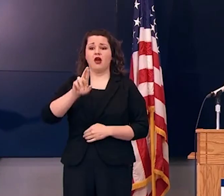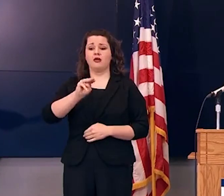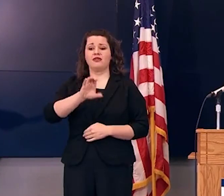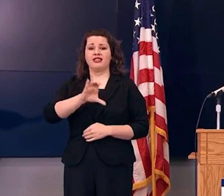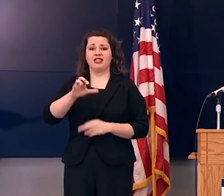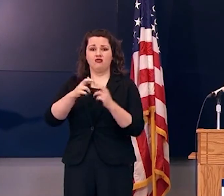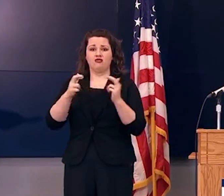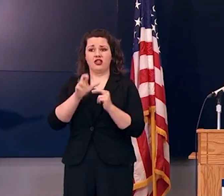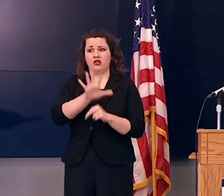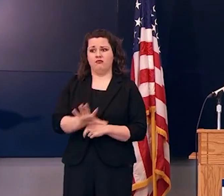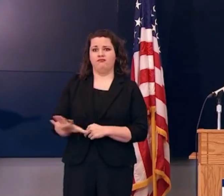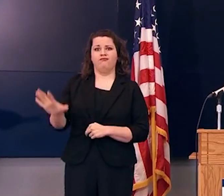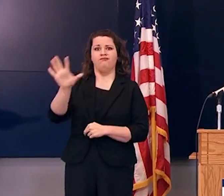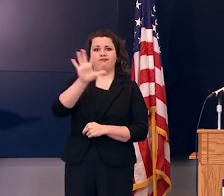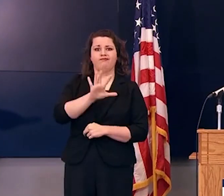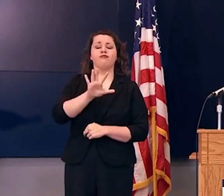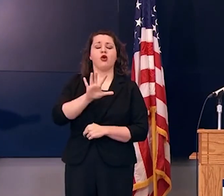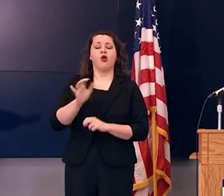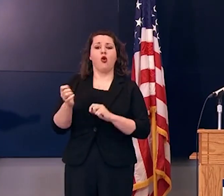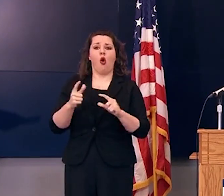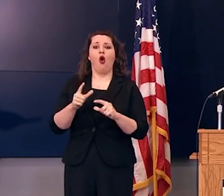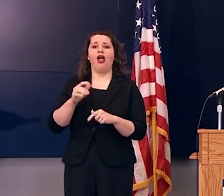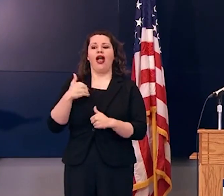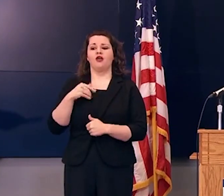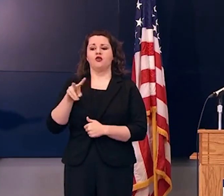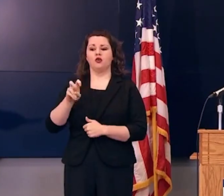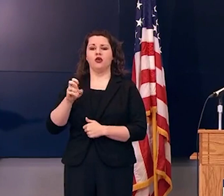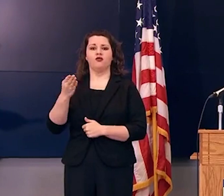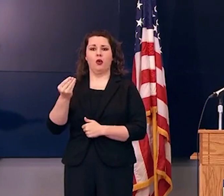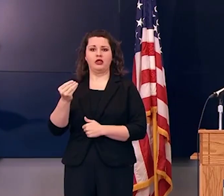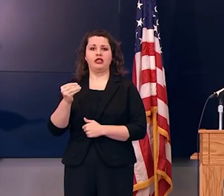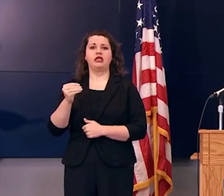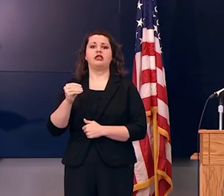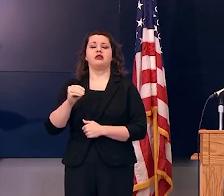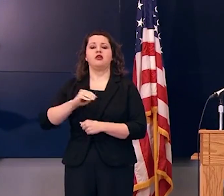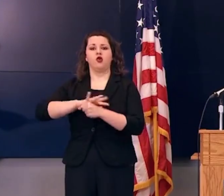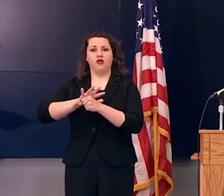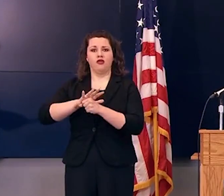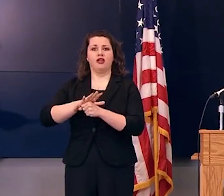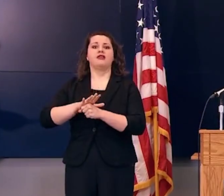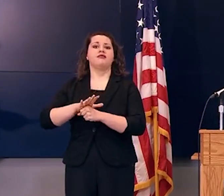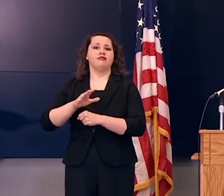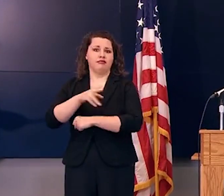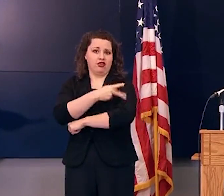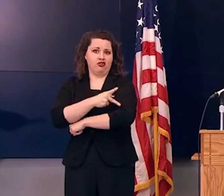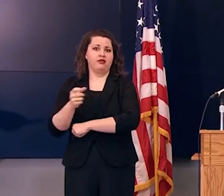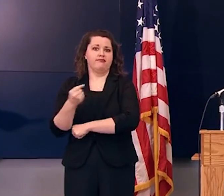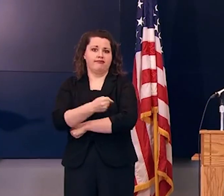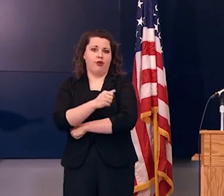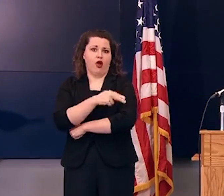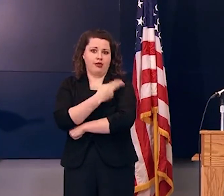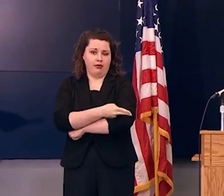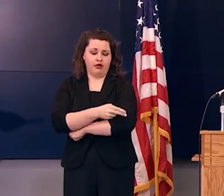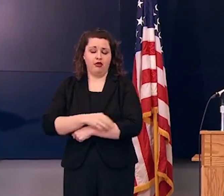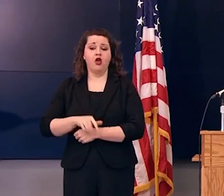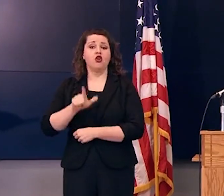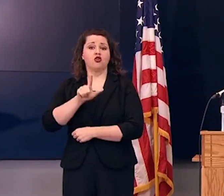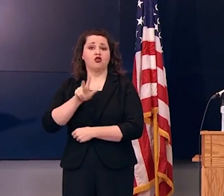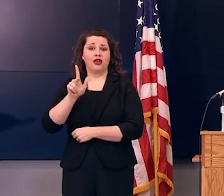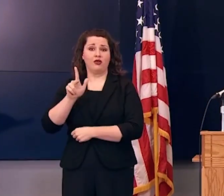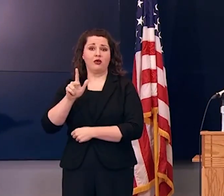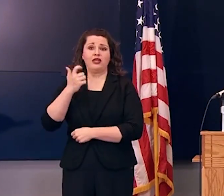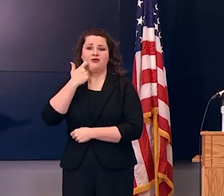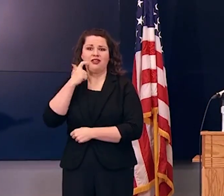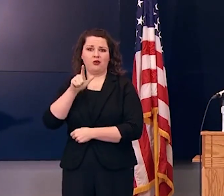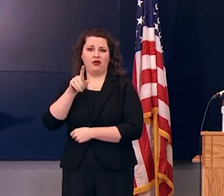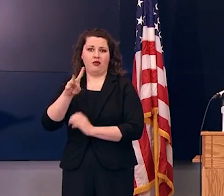RMCC regions yesterday, there were 214 COVID-19 patients hospitalized. 23 were admitted in the